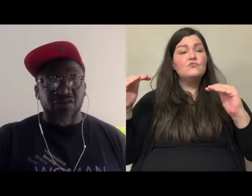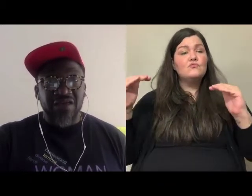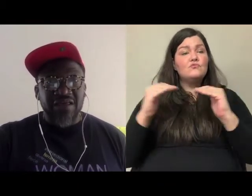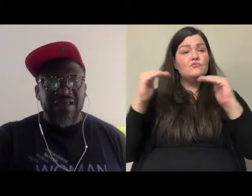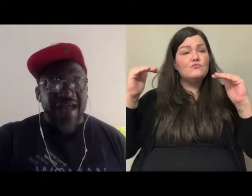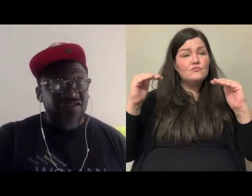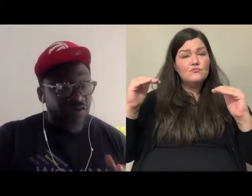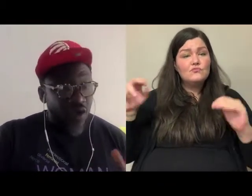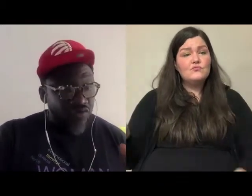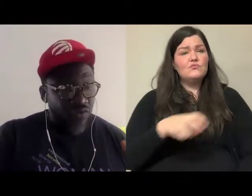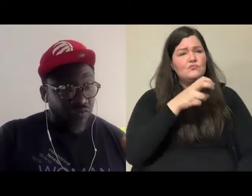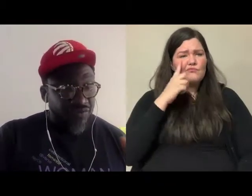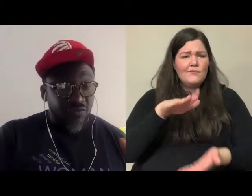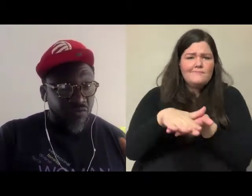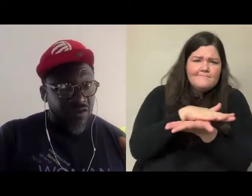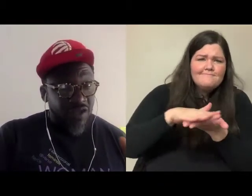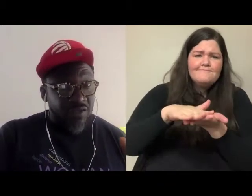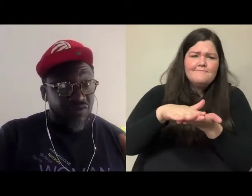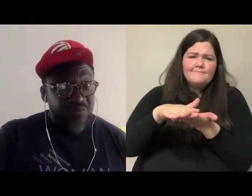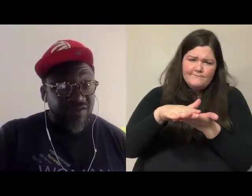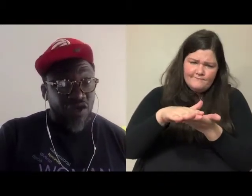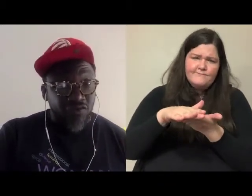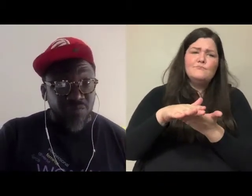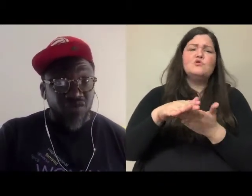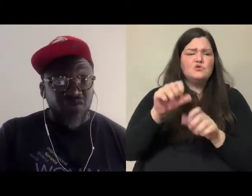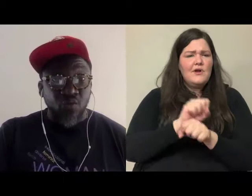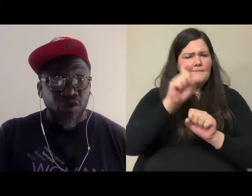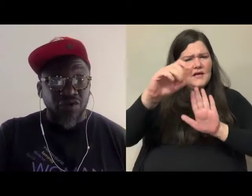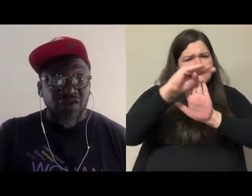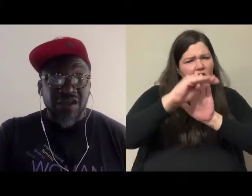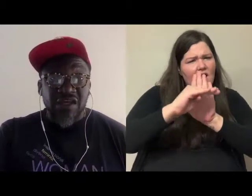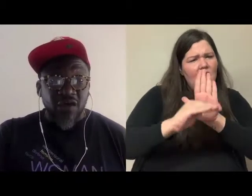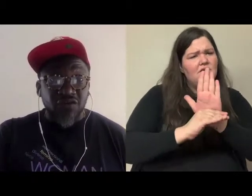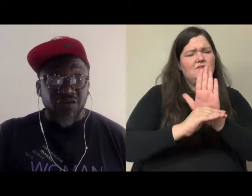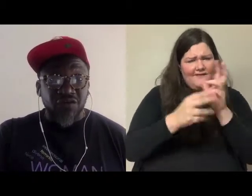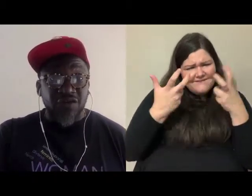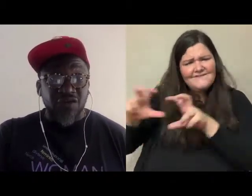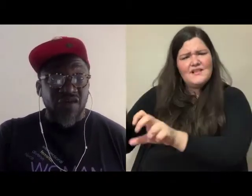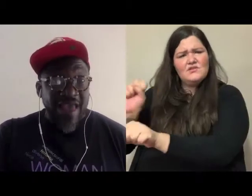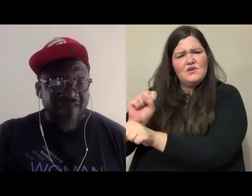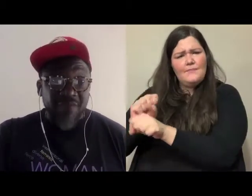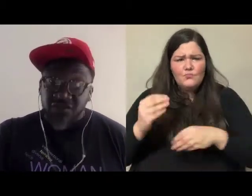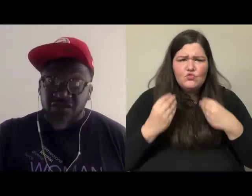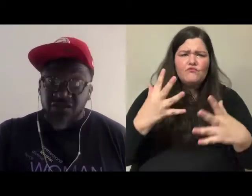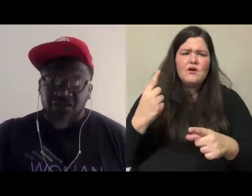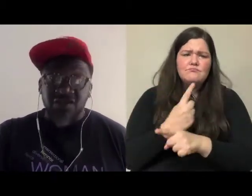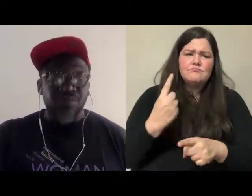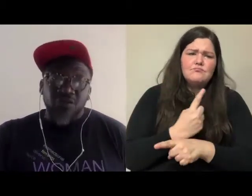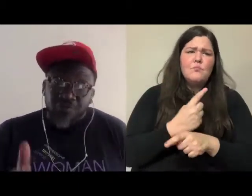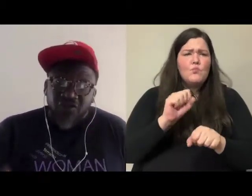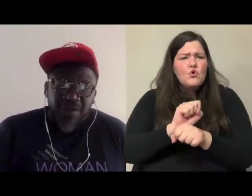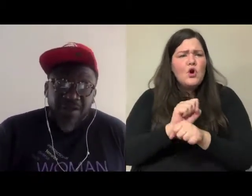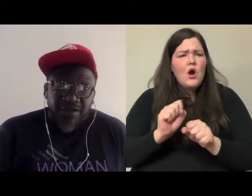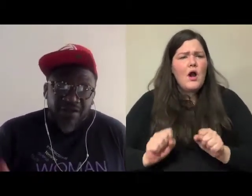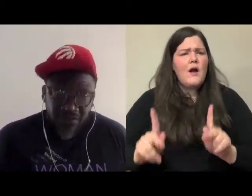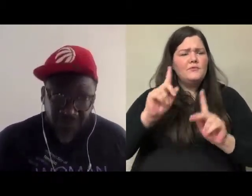emissions. It has to also respect the contributions that workers in fossil fuel industries have made to today's,